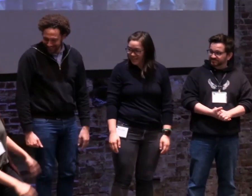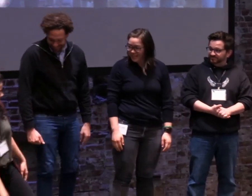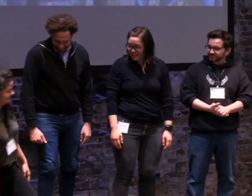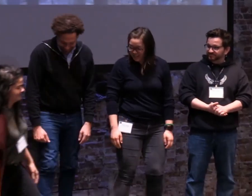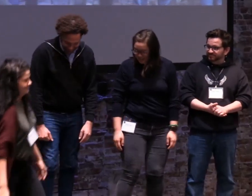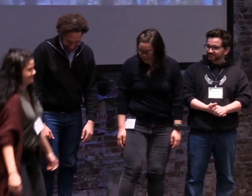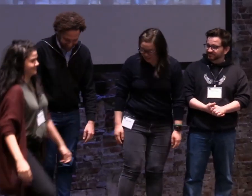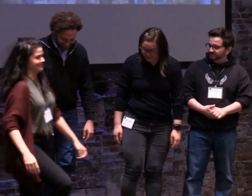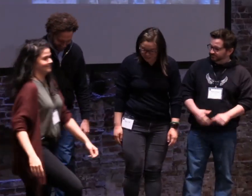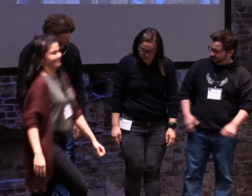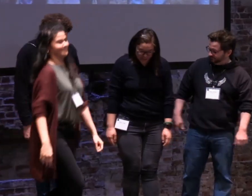You want to go next?